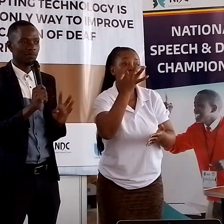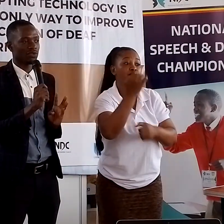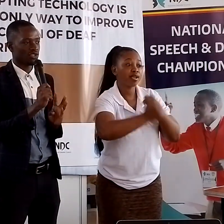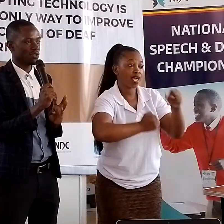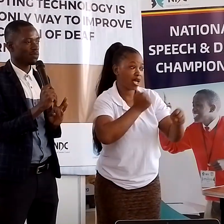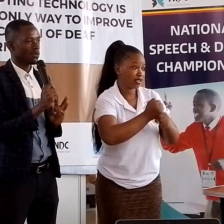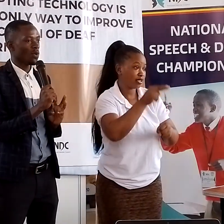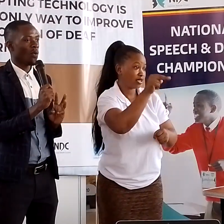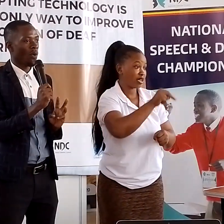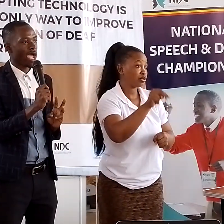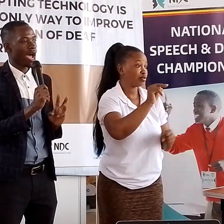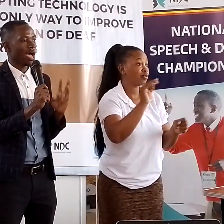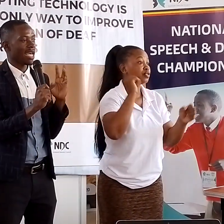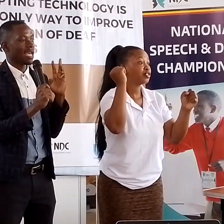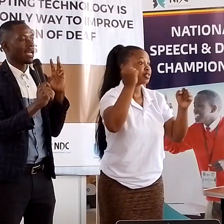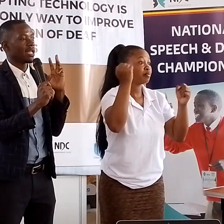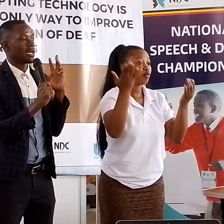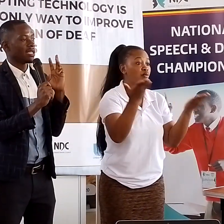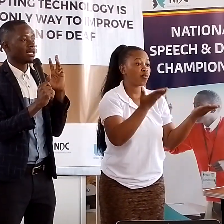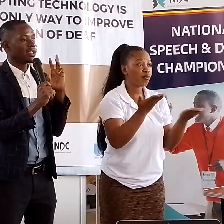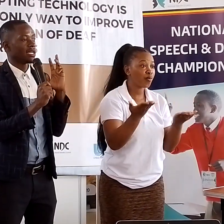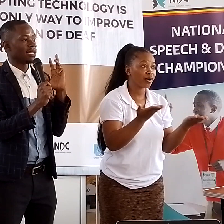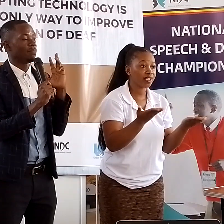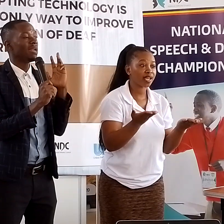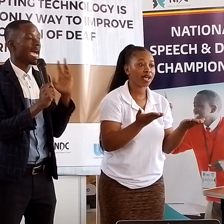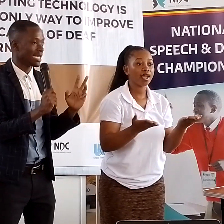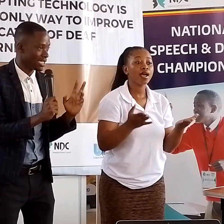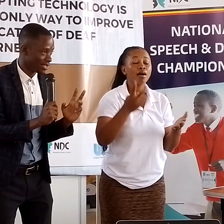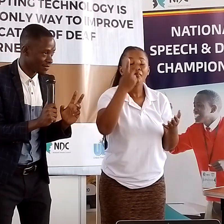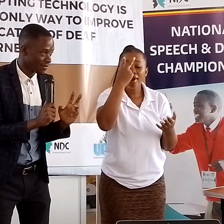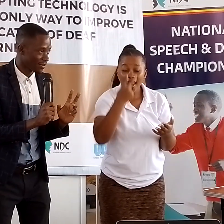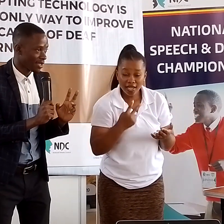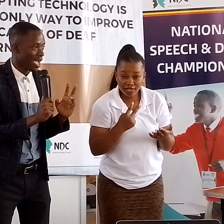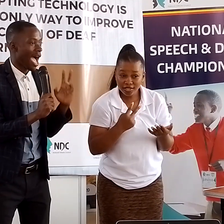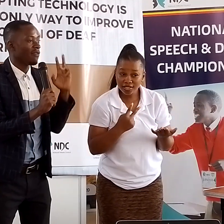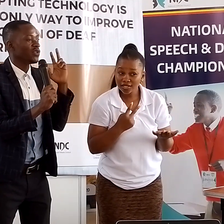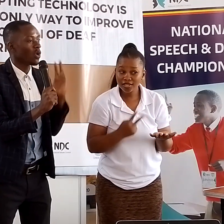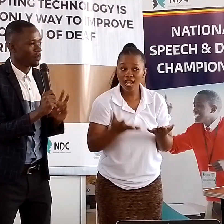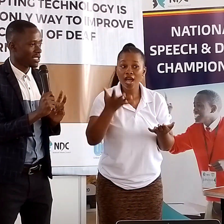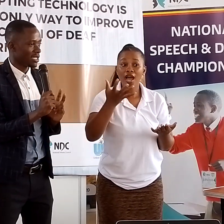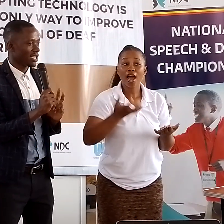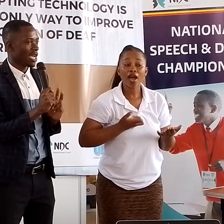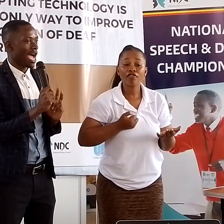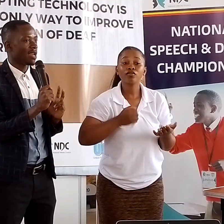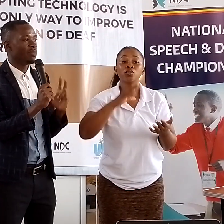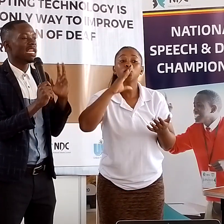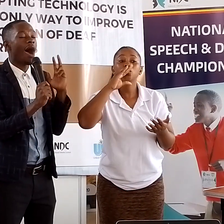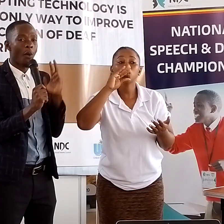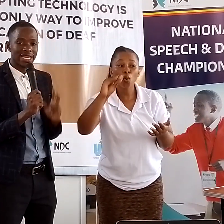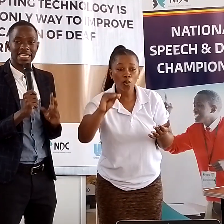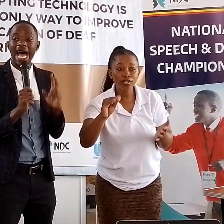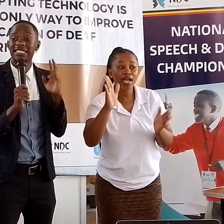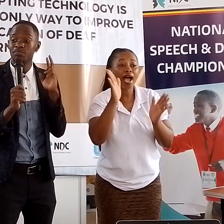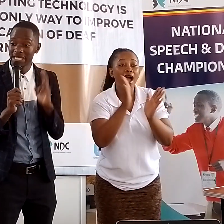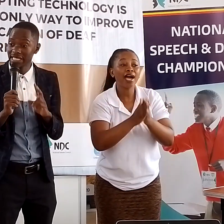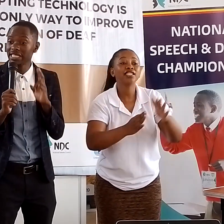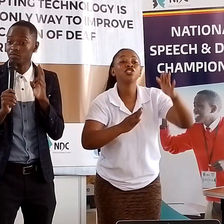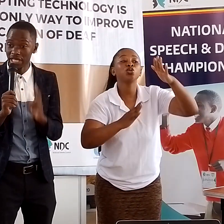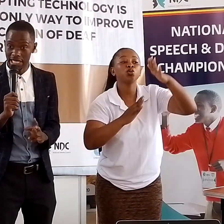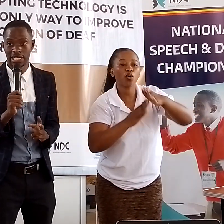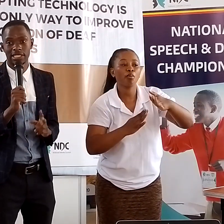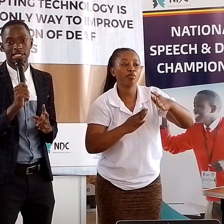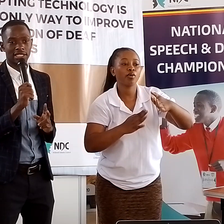National Championship where the blind have topped and been awarded as